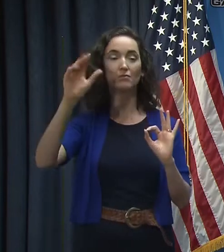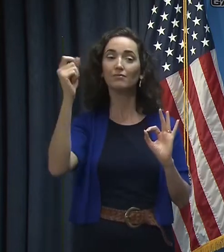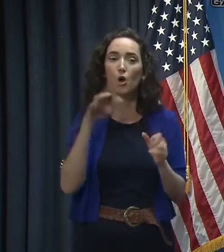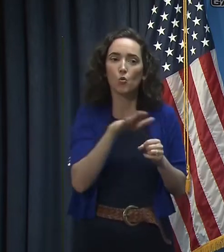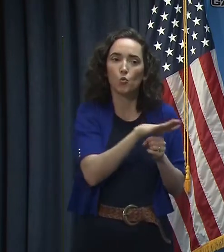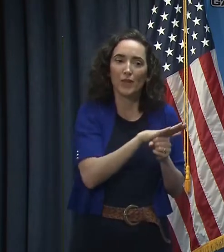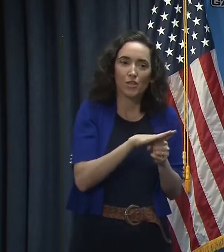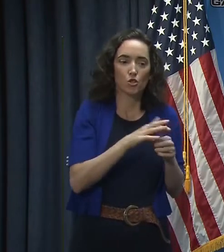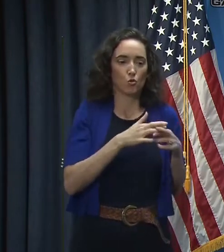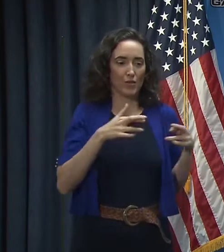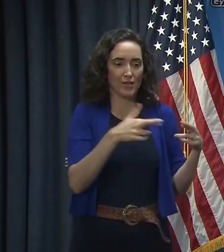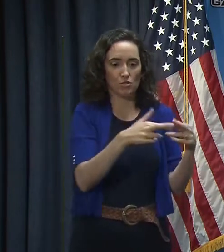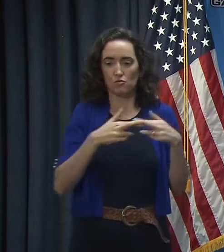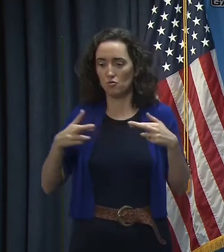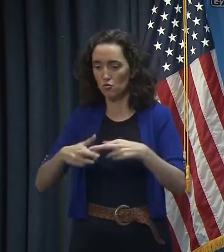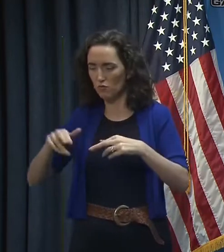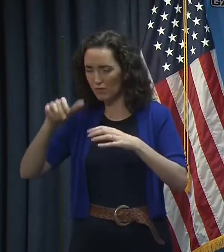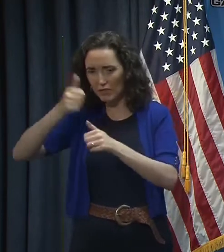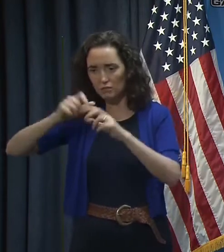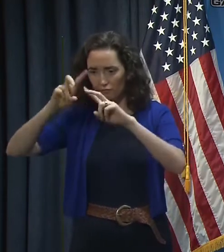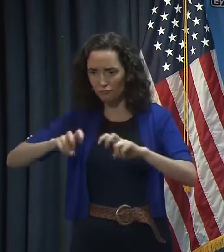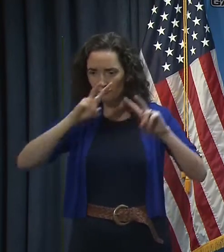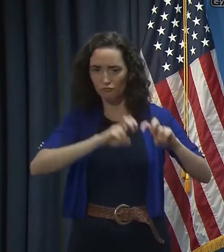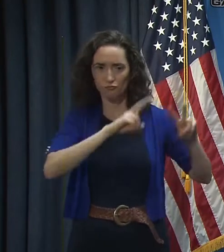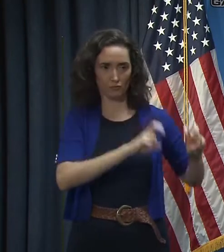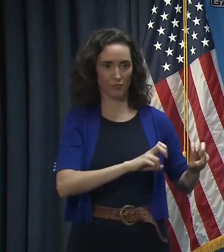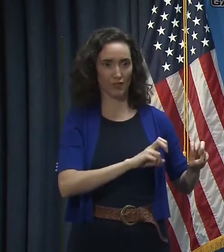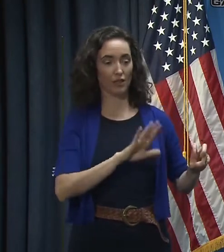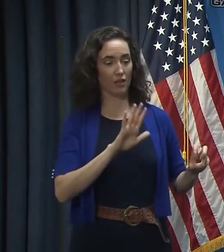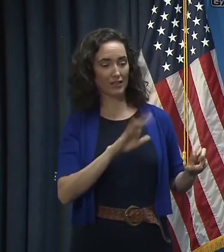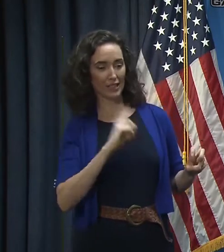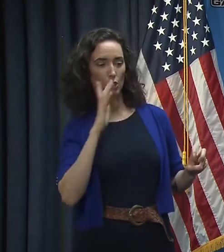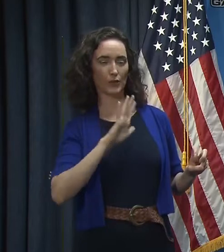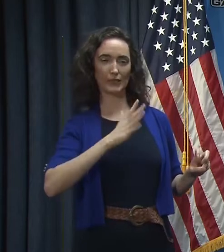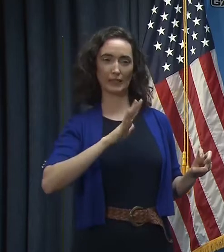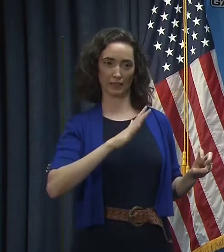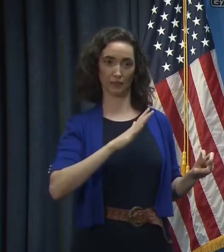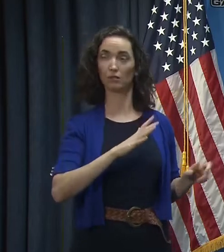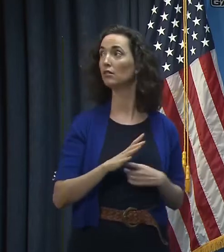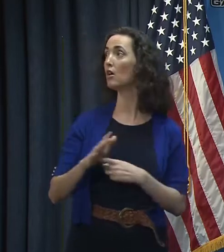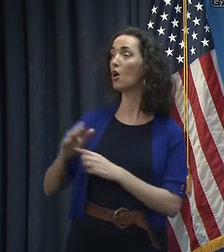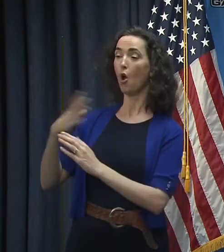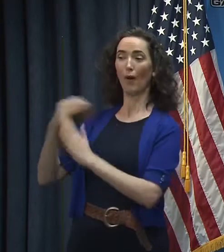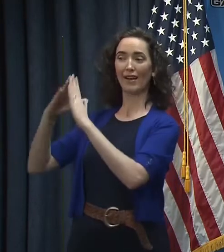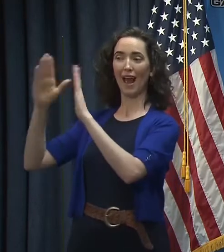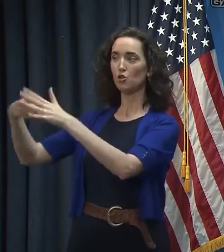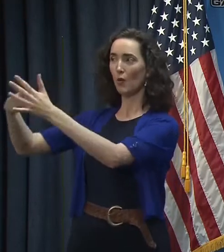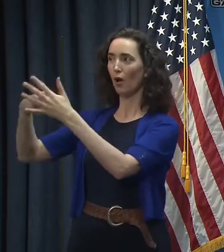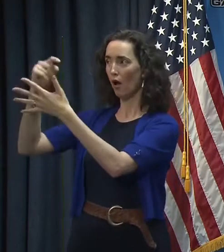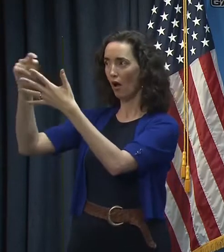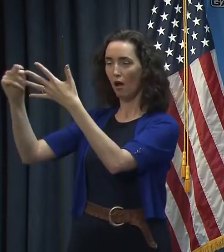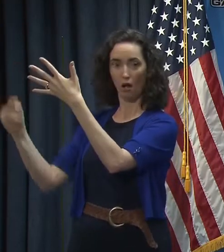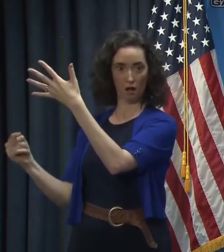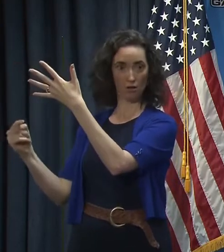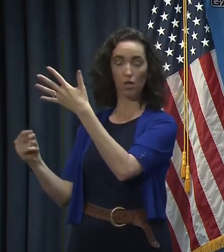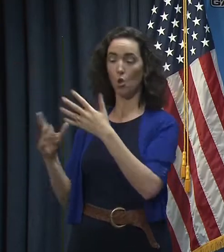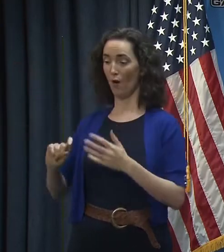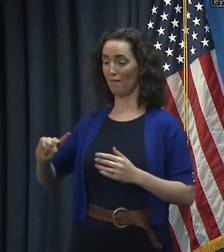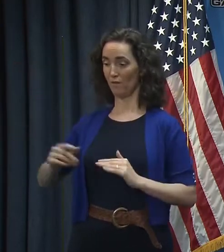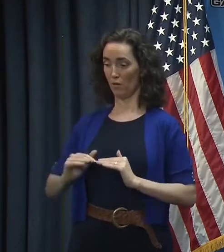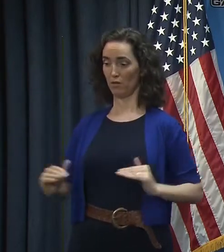rosy. There are criteria on the White House plan that we need to meet before moving to phase 1, and you measure them 3